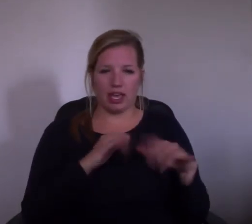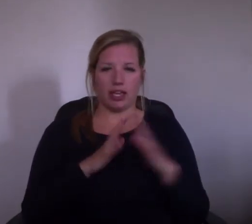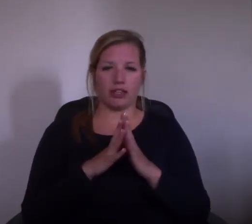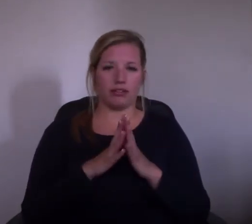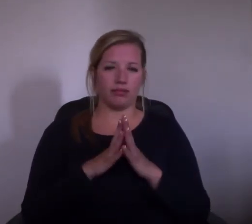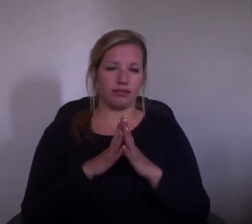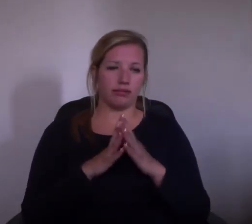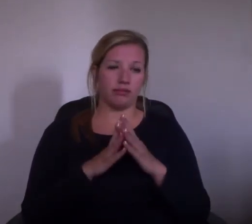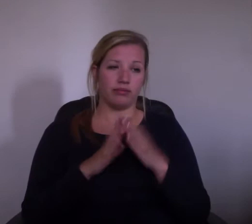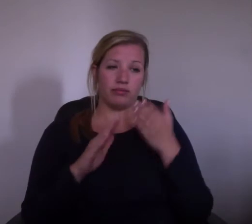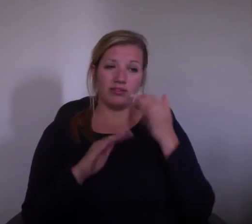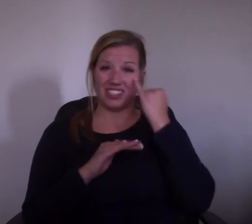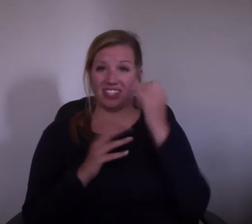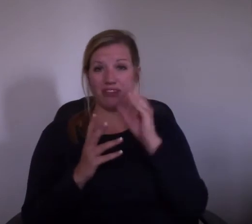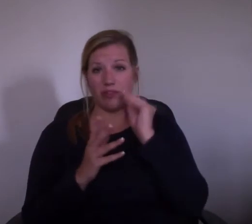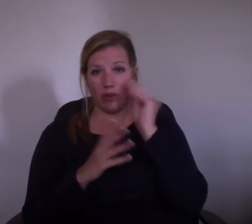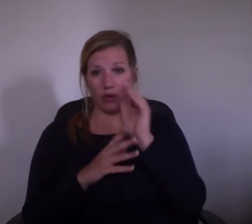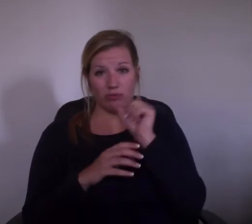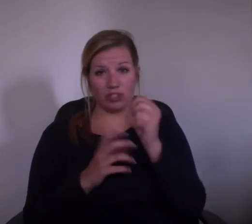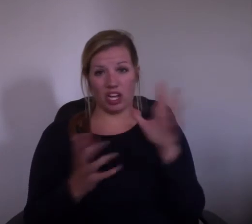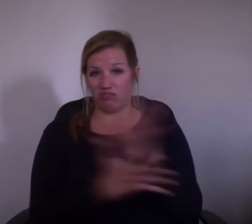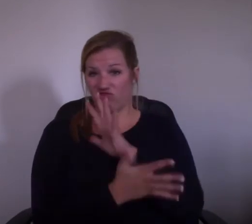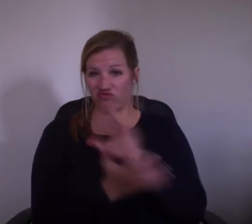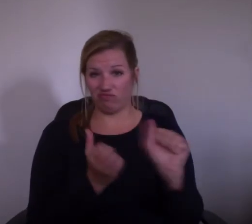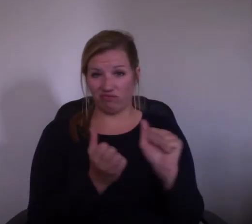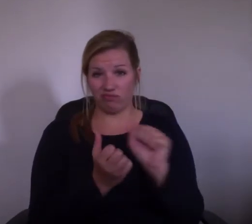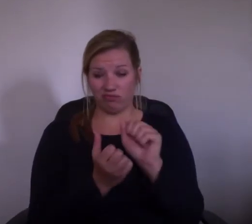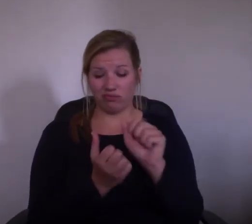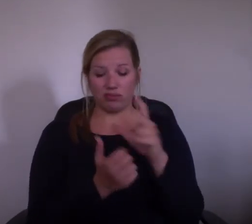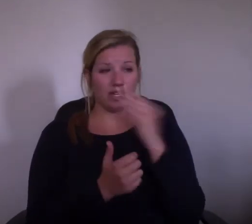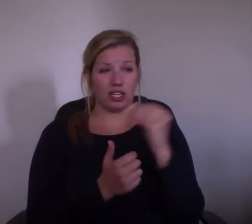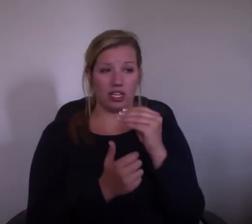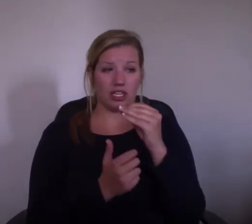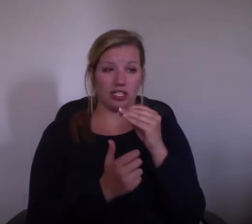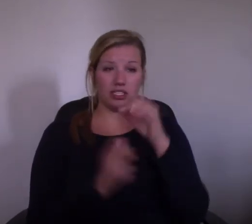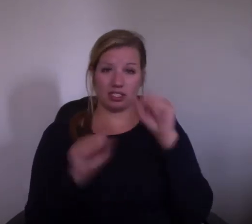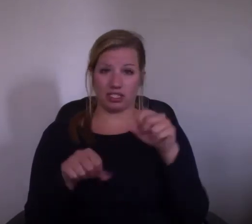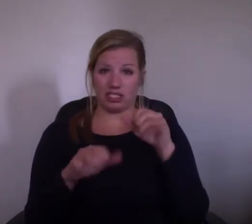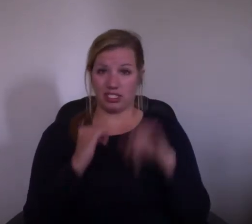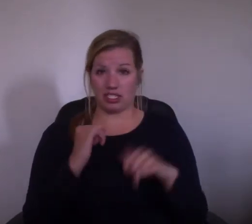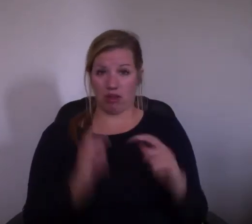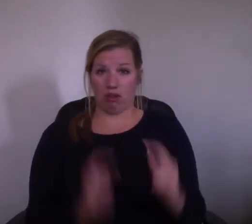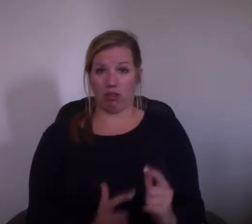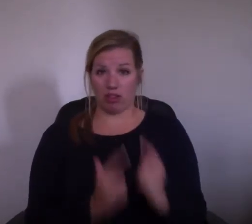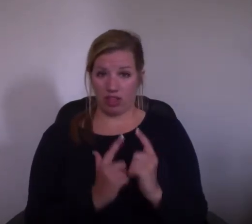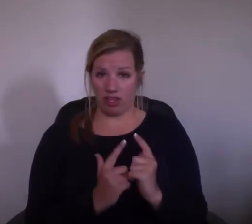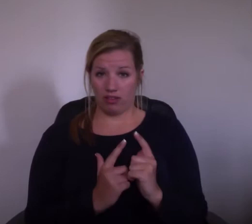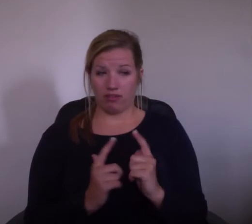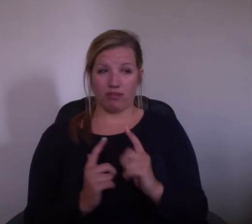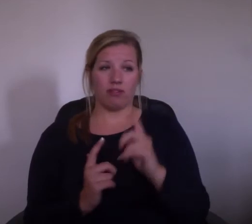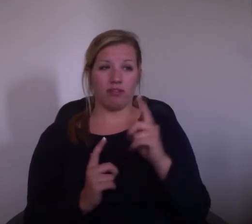your home has not been damaged and is still habitable, then you should shelter in place and stay in your